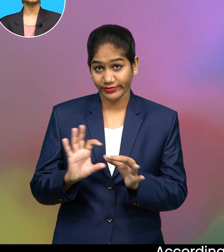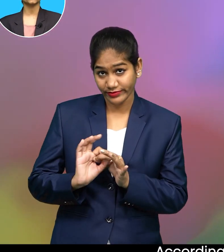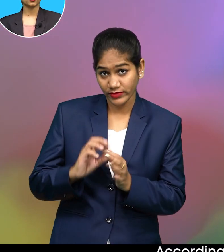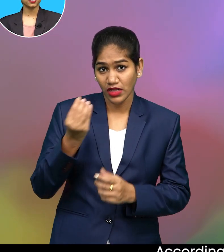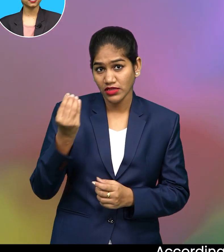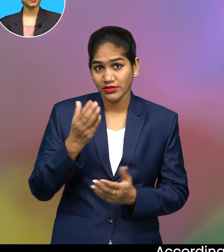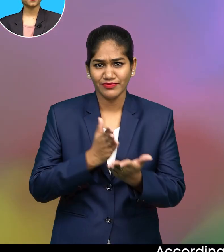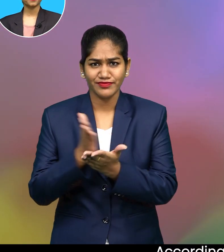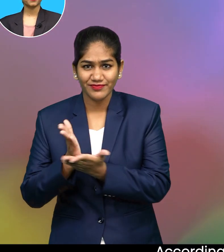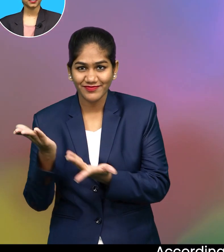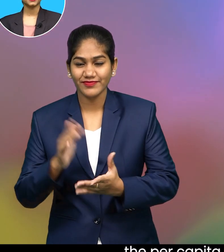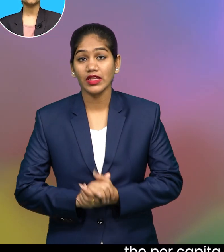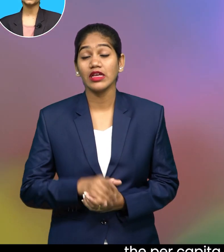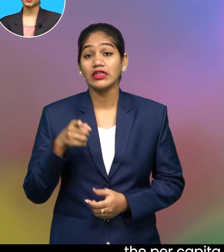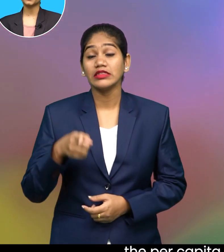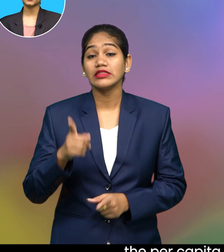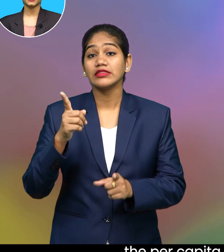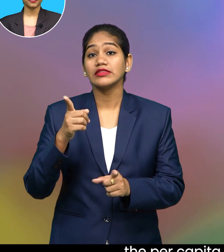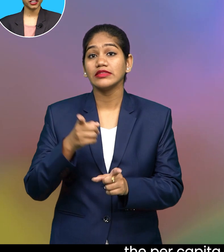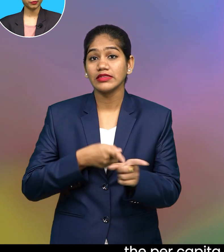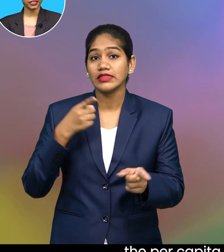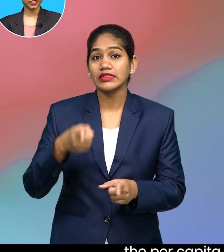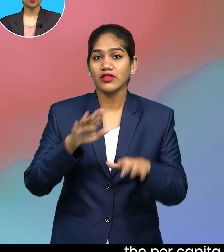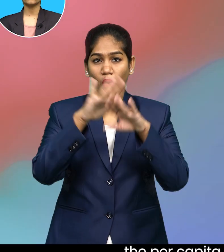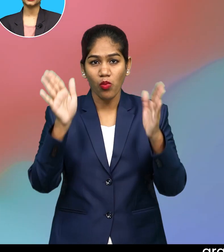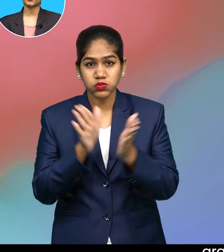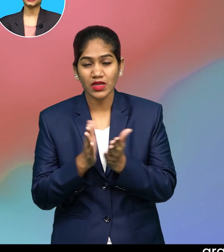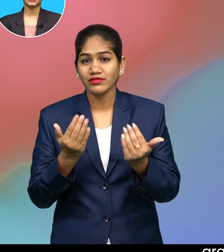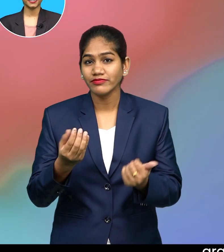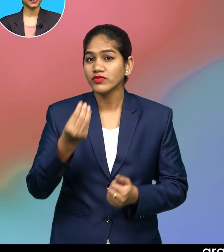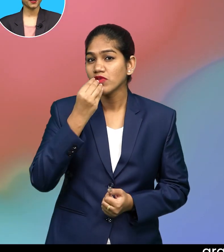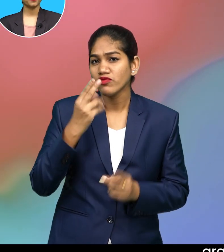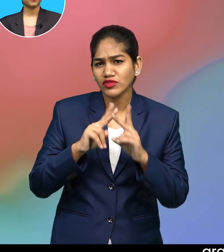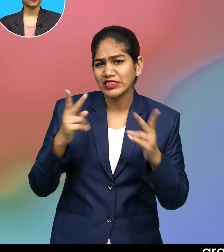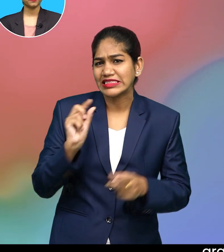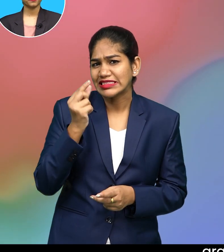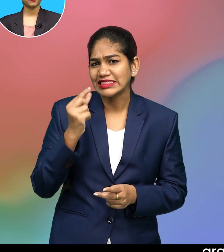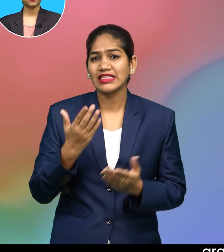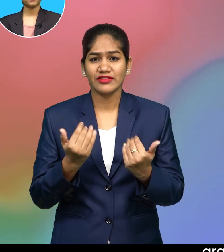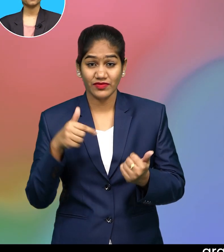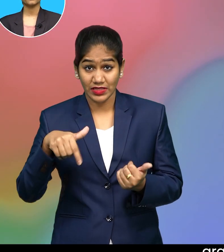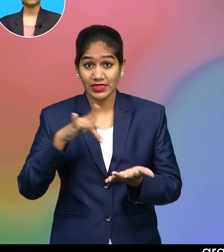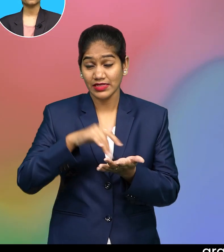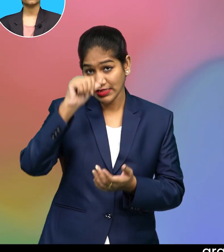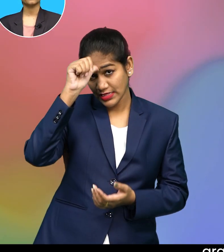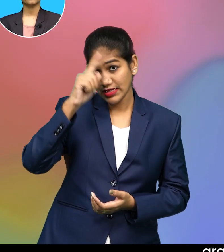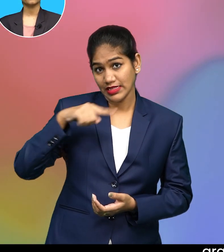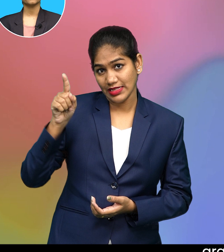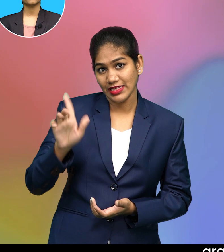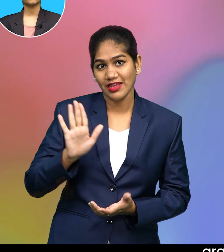According to some sources, the per capita net availability of food grains in India